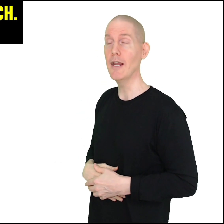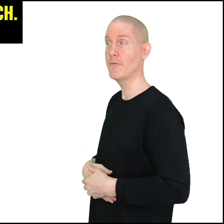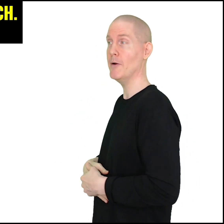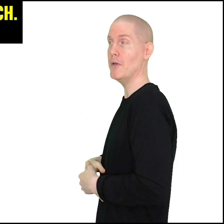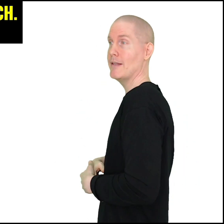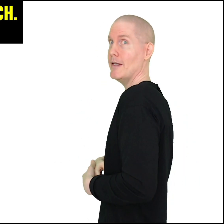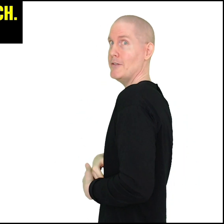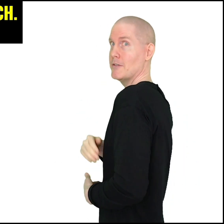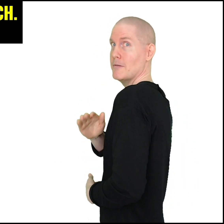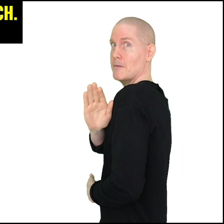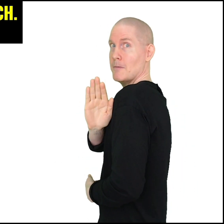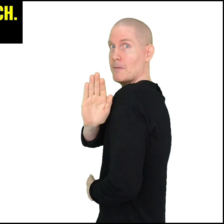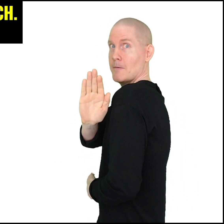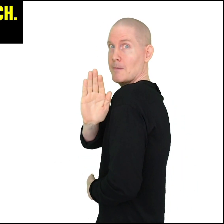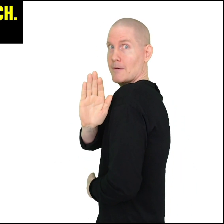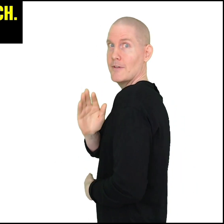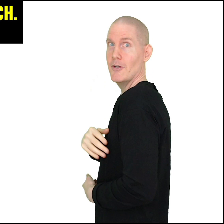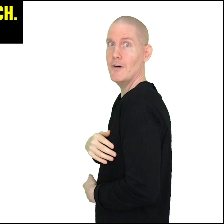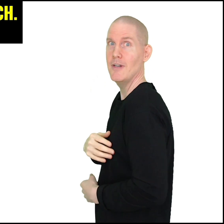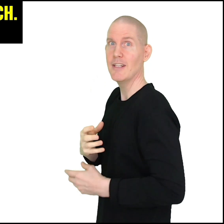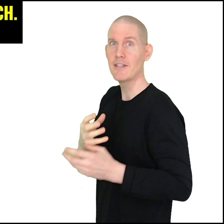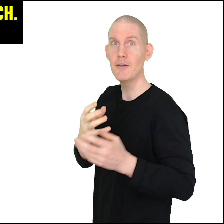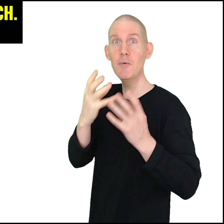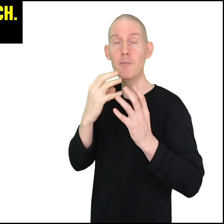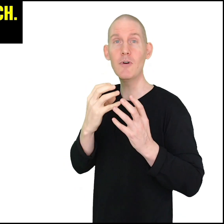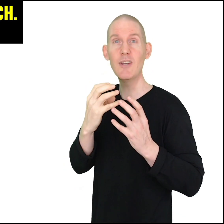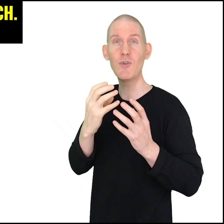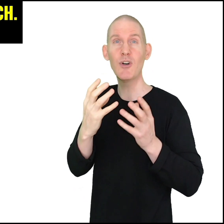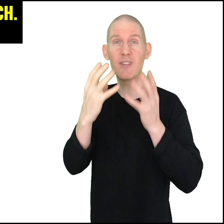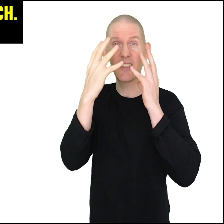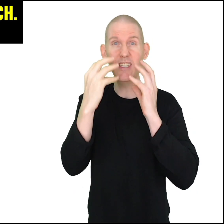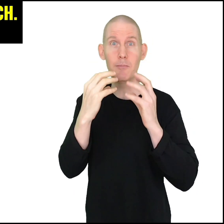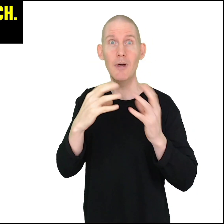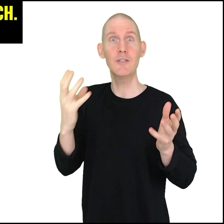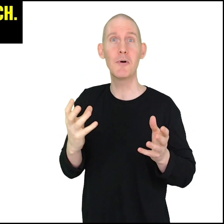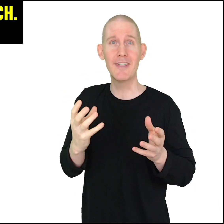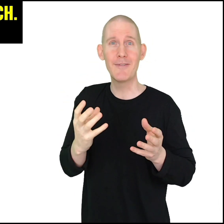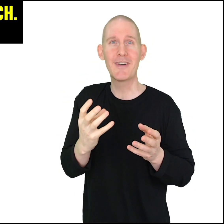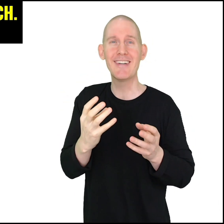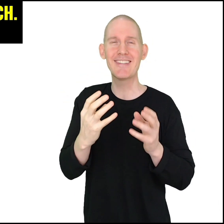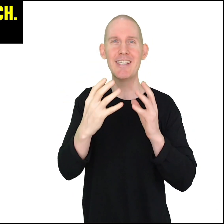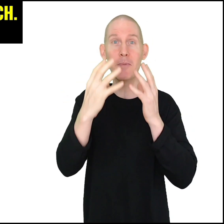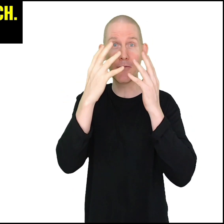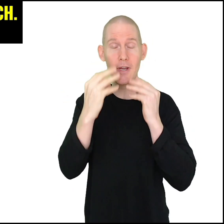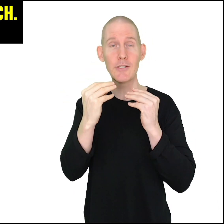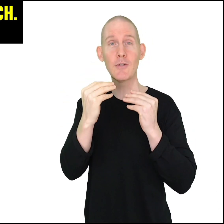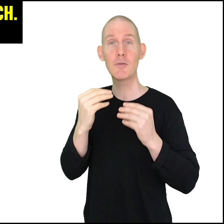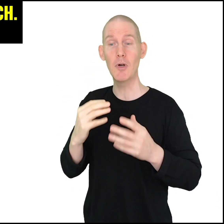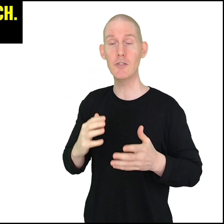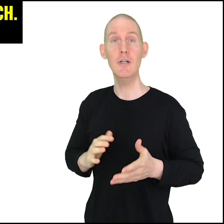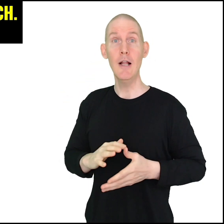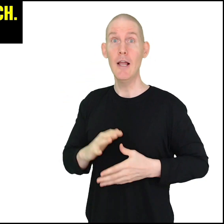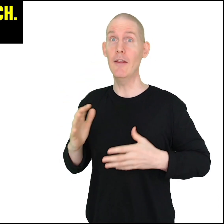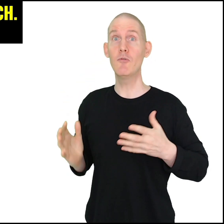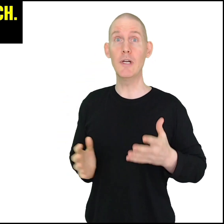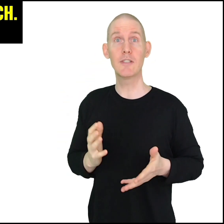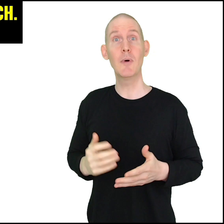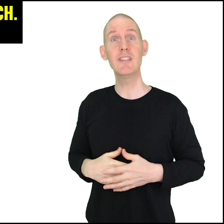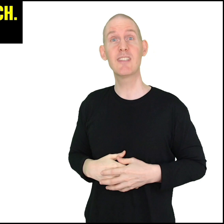if I'm like this, it's a little bit more difficult to see, much more difficult to see my facial expression and the rest of my